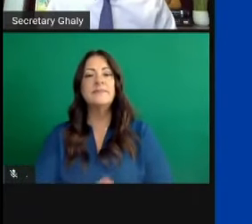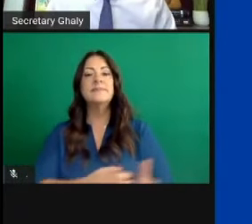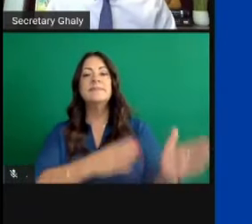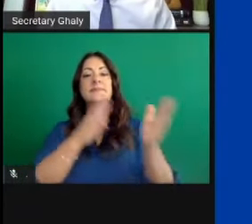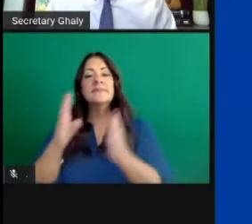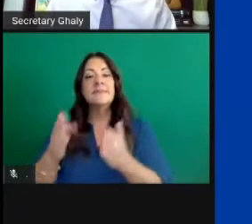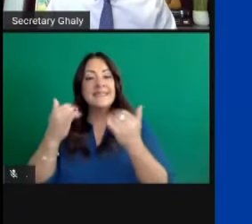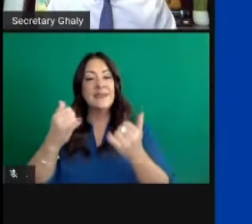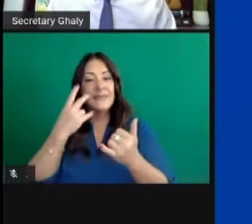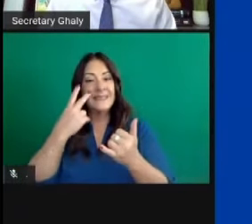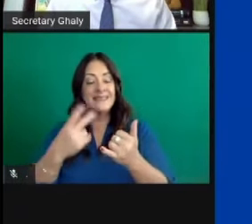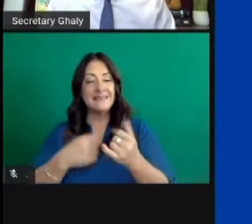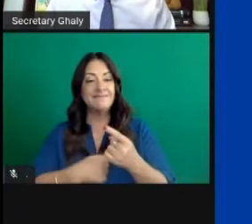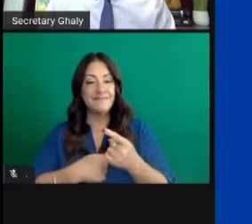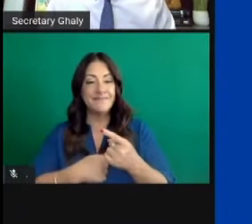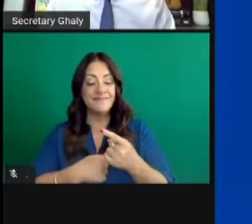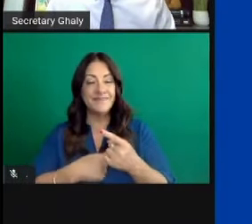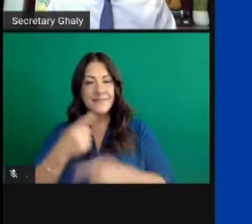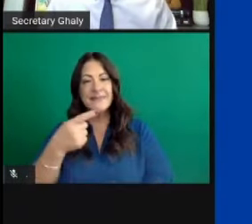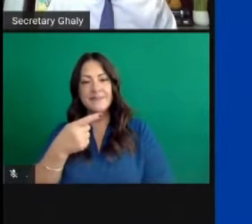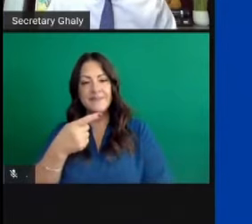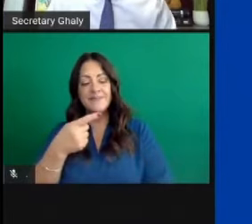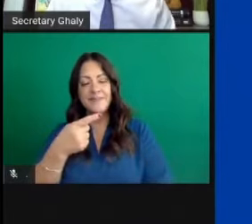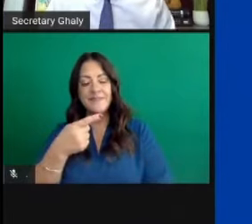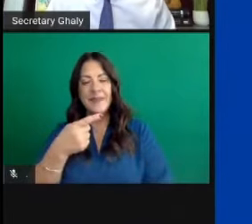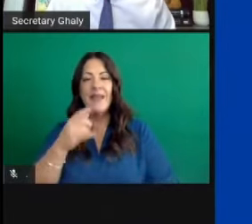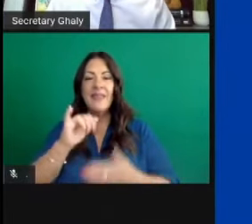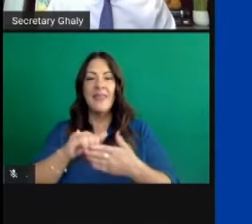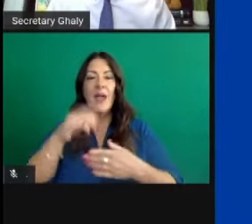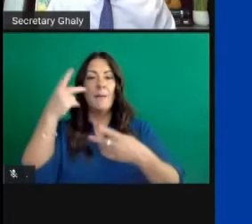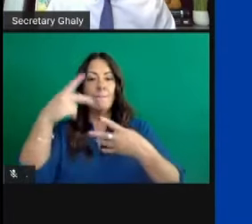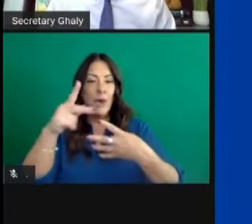To remind you, we have the 4 tiers: red,